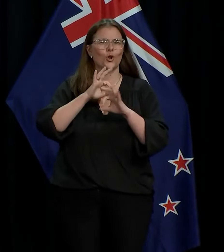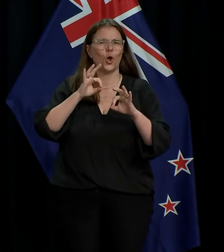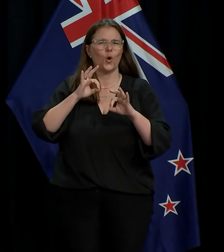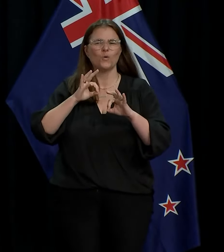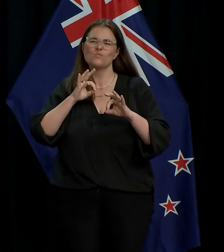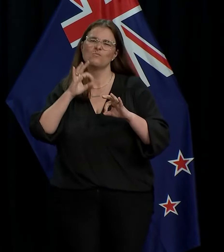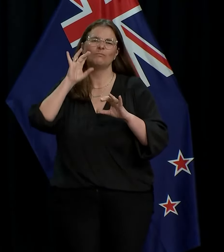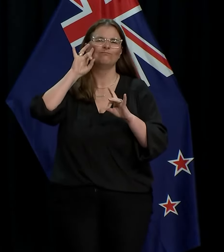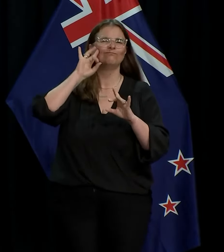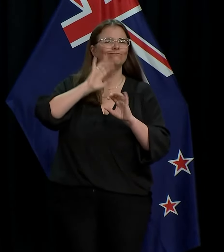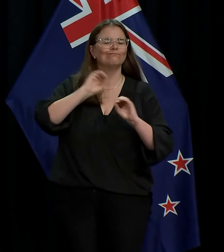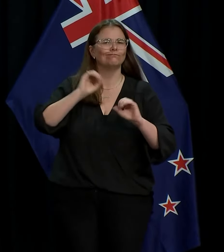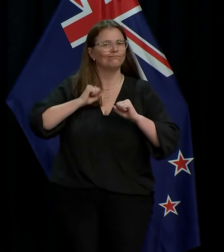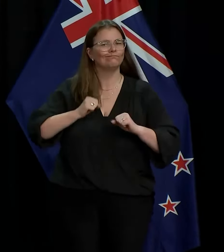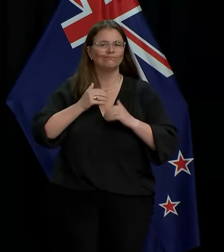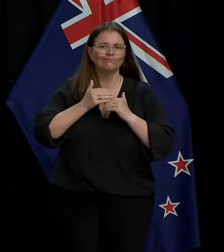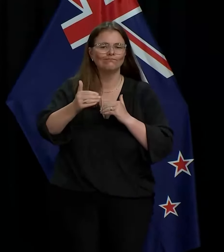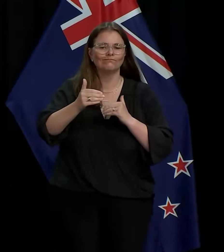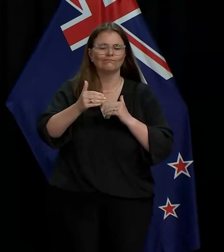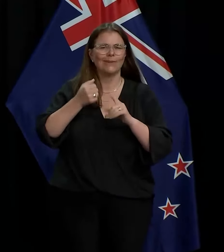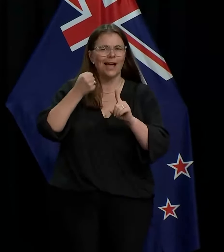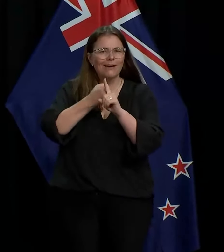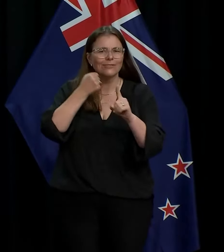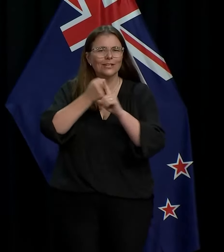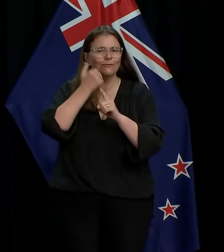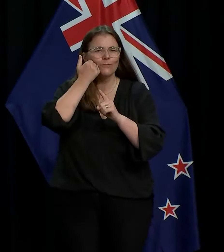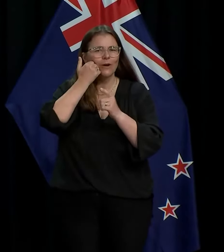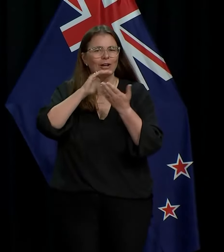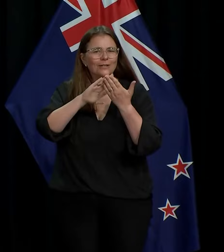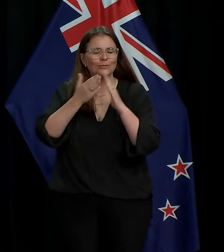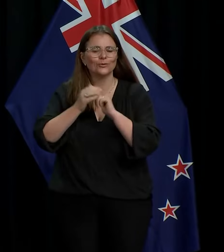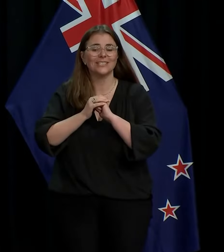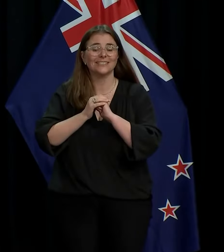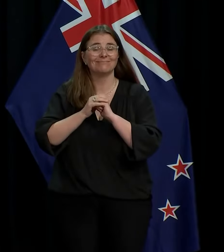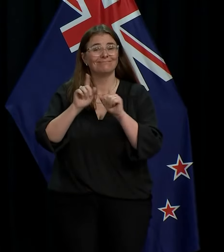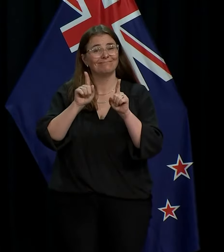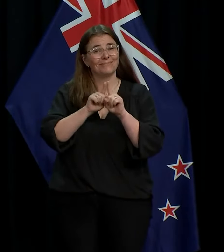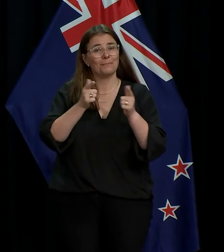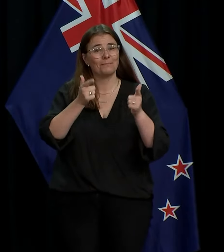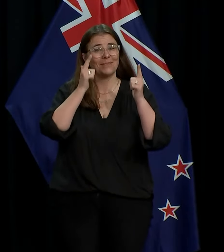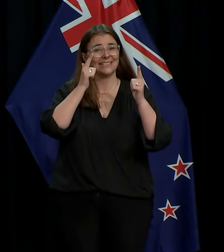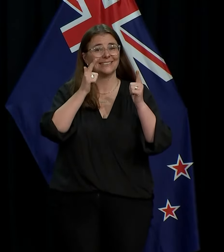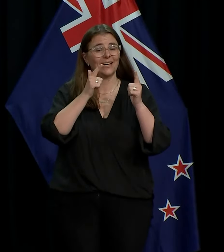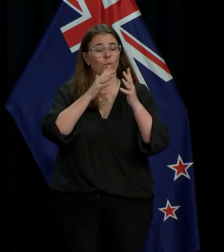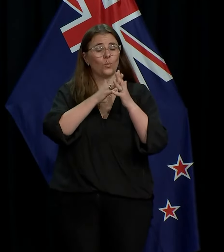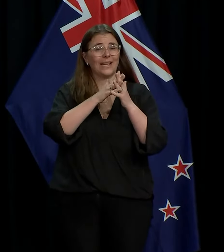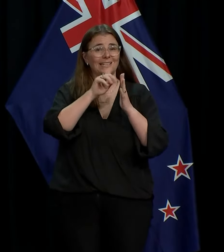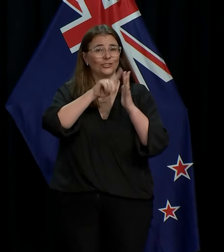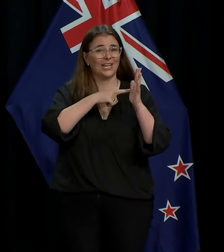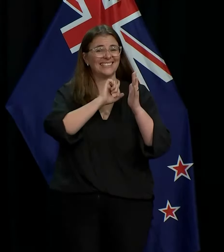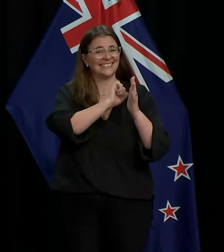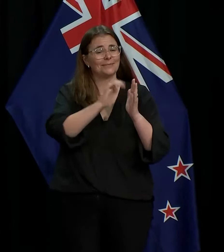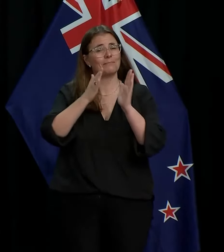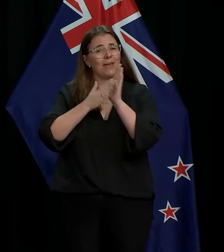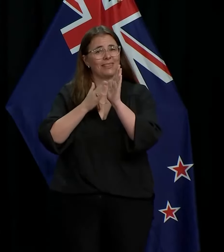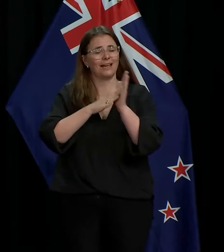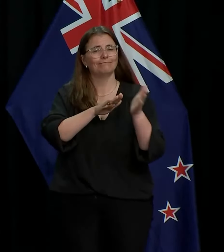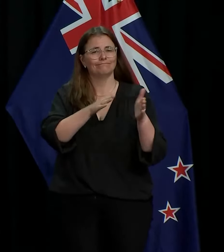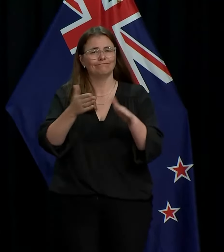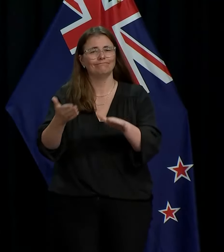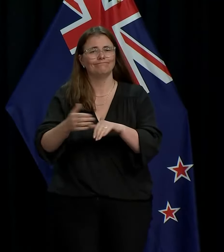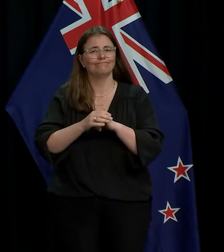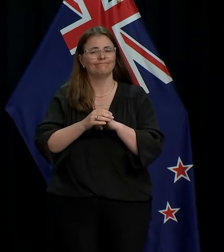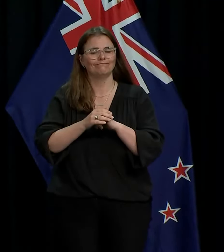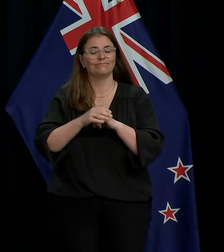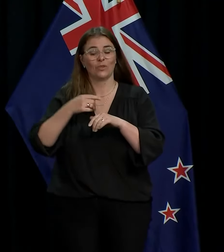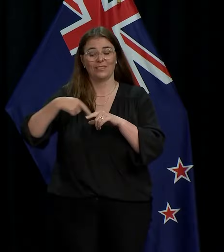no-nonsense, an advocate for urban Māori and mum of Cabinet Minister Willie Jackson, who will take this week to be